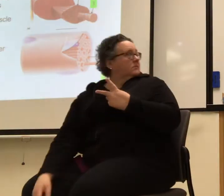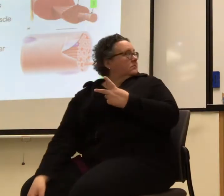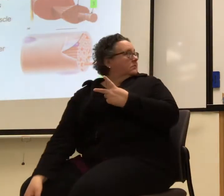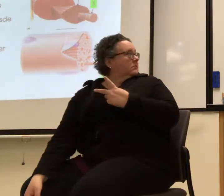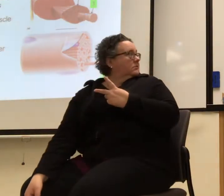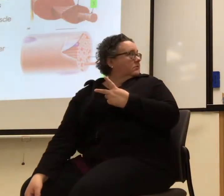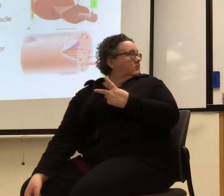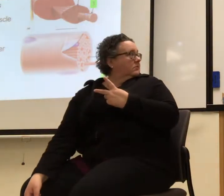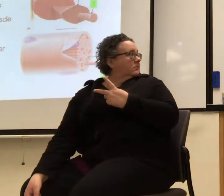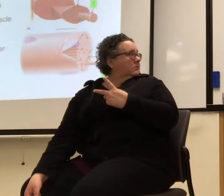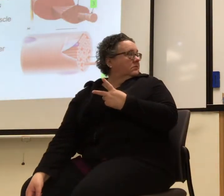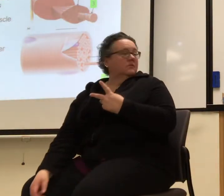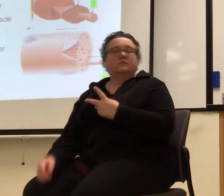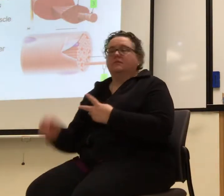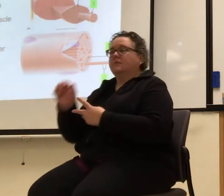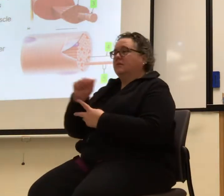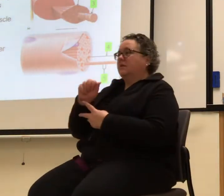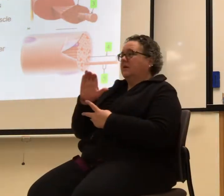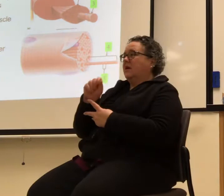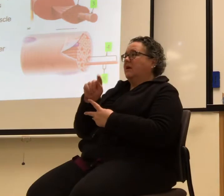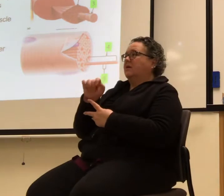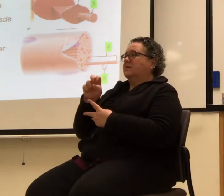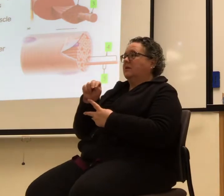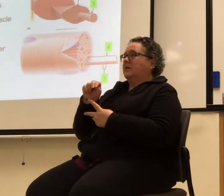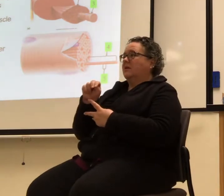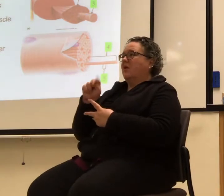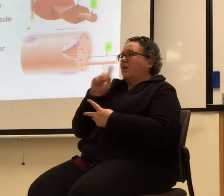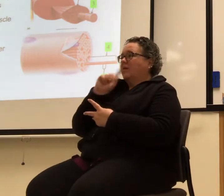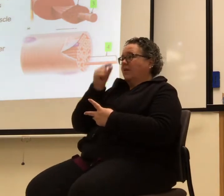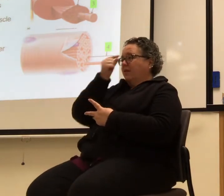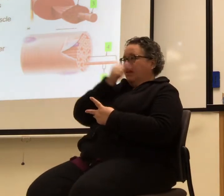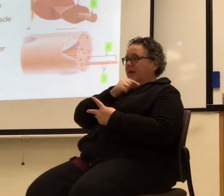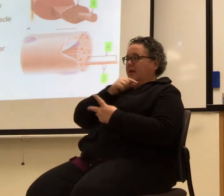Actin are known as the thin filaments and myosin are thicker.